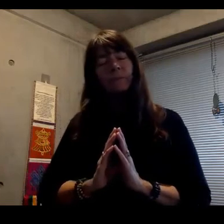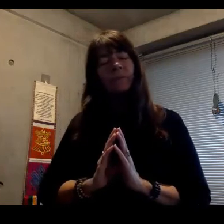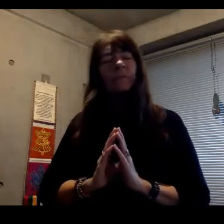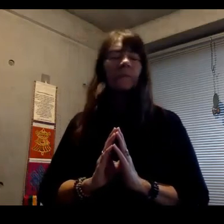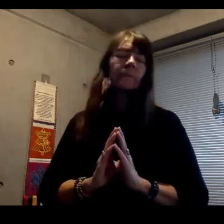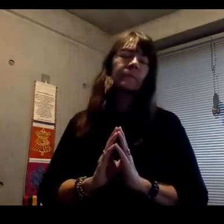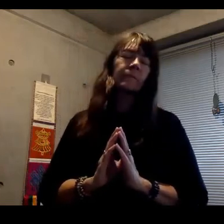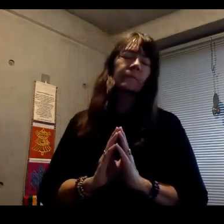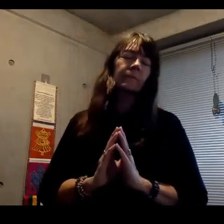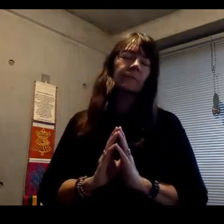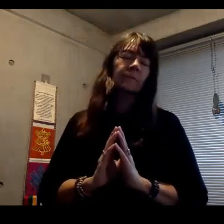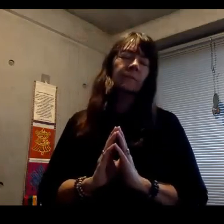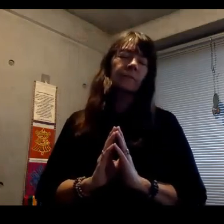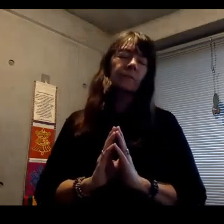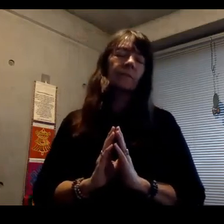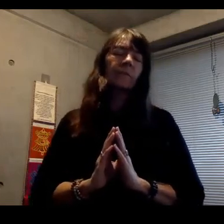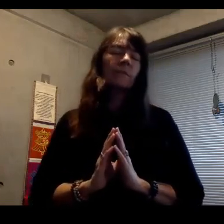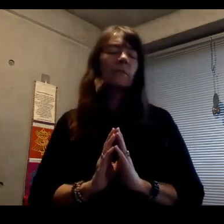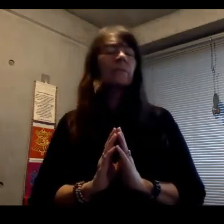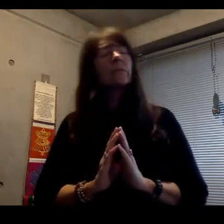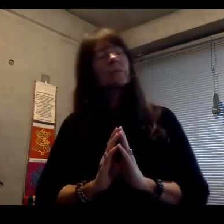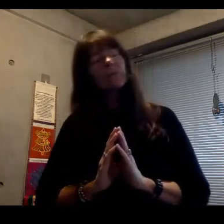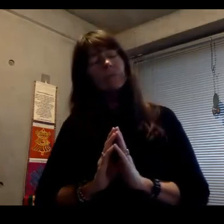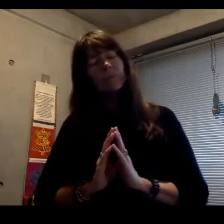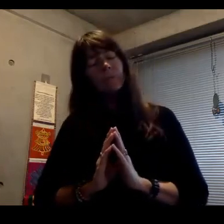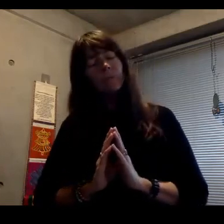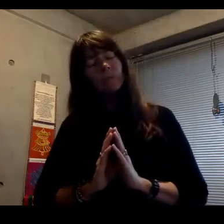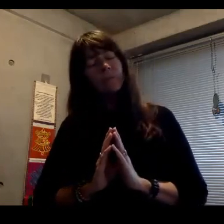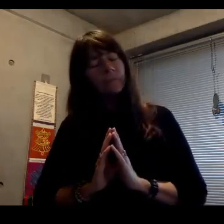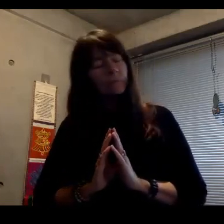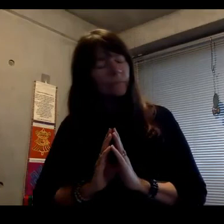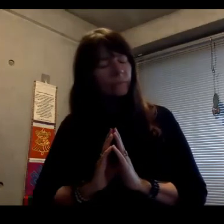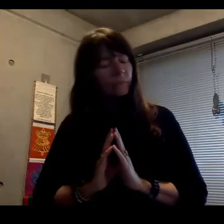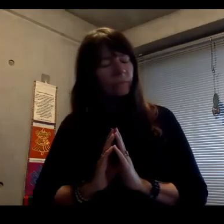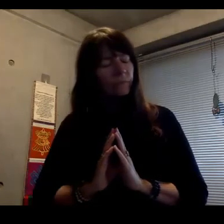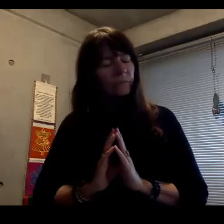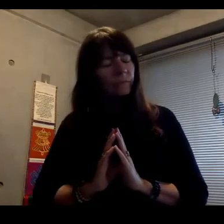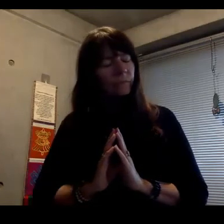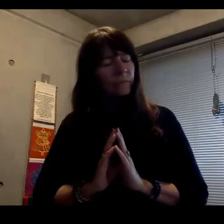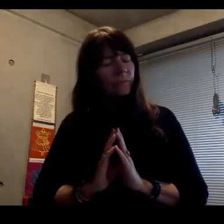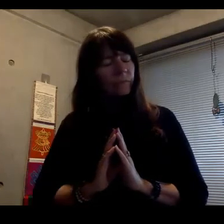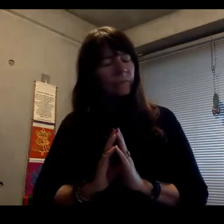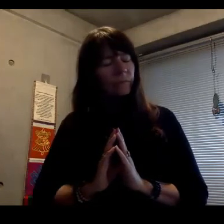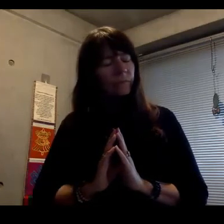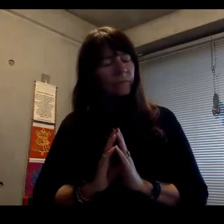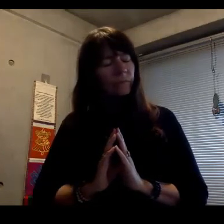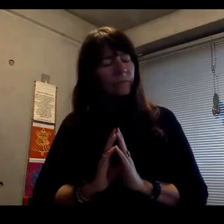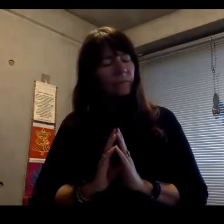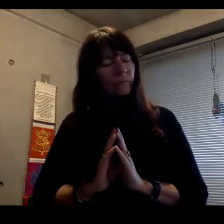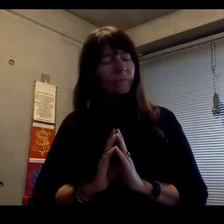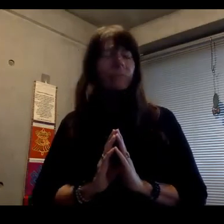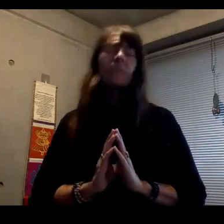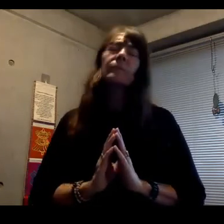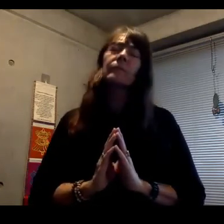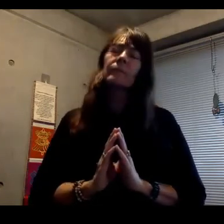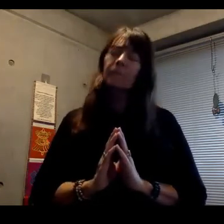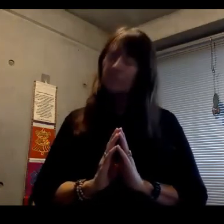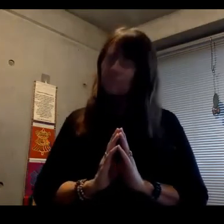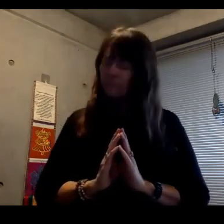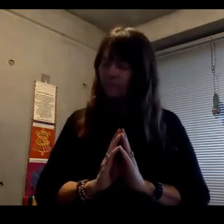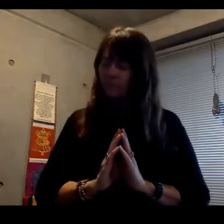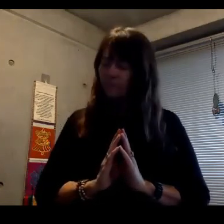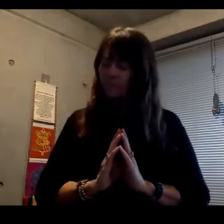the plight of women over the years. We've created this society where it's very male dominated society, and I